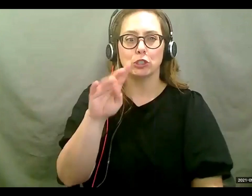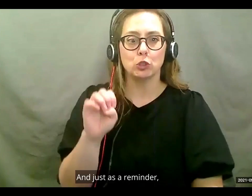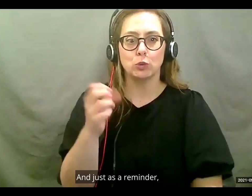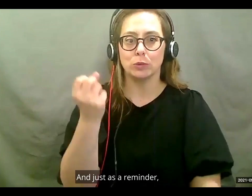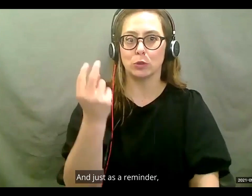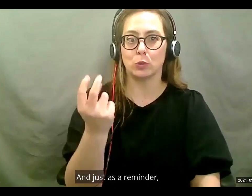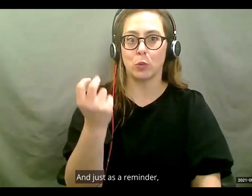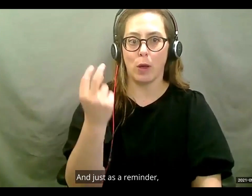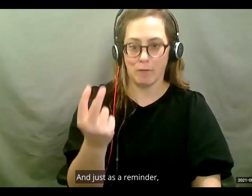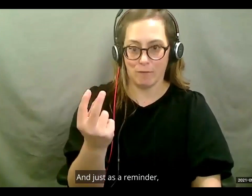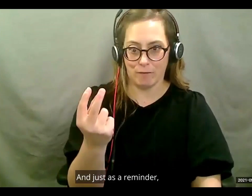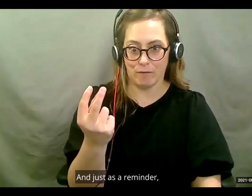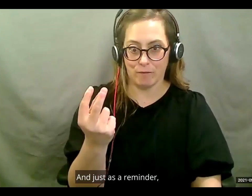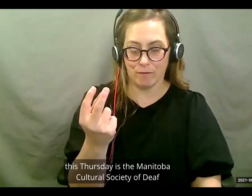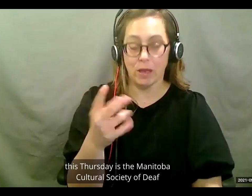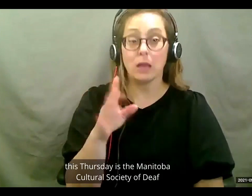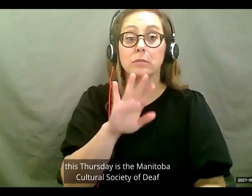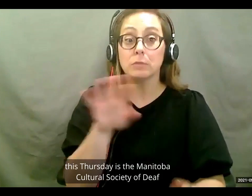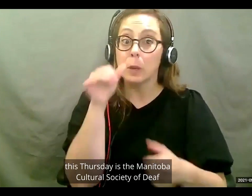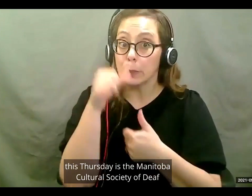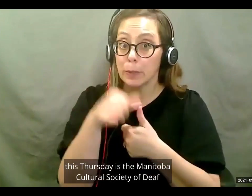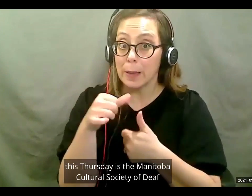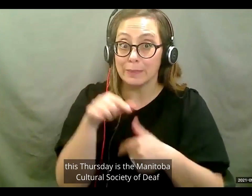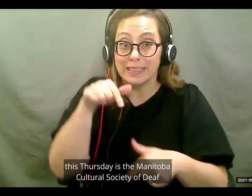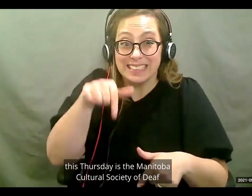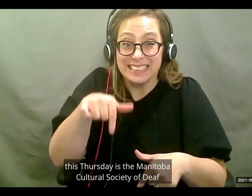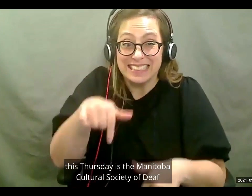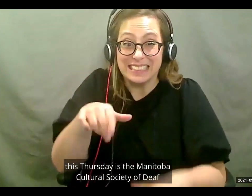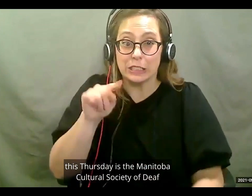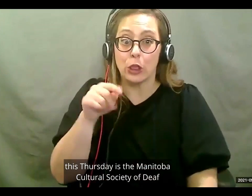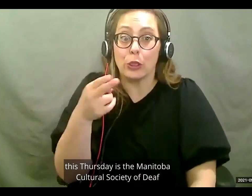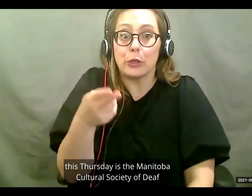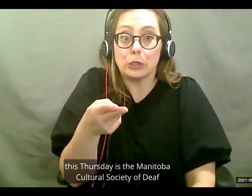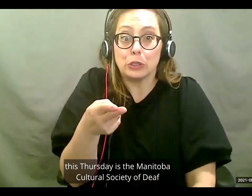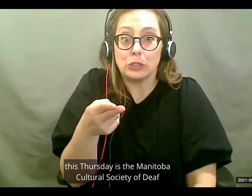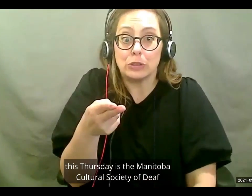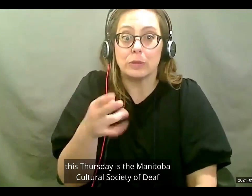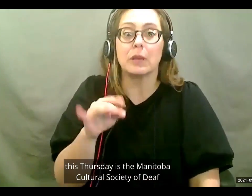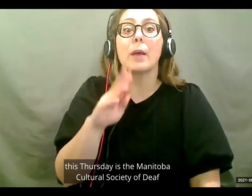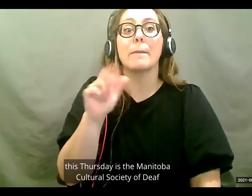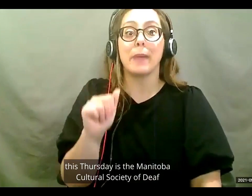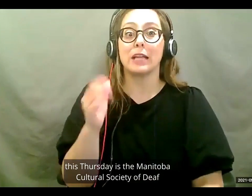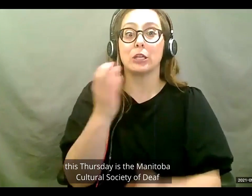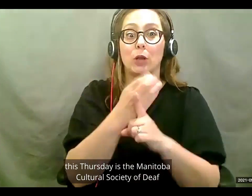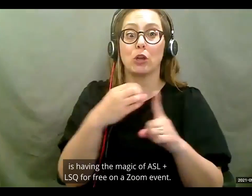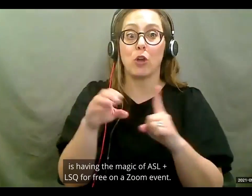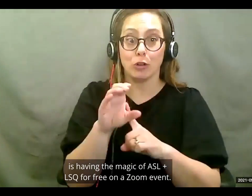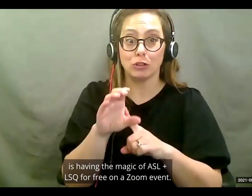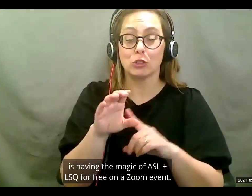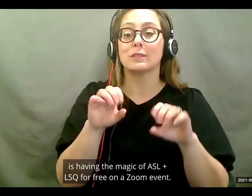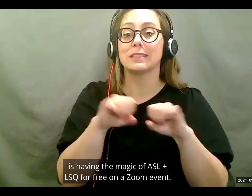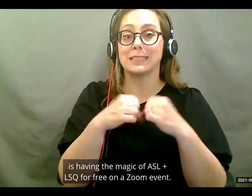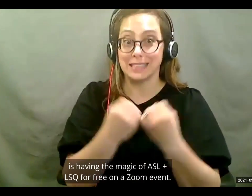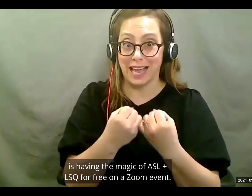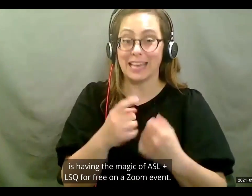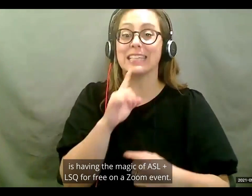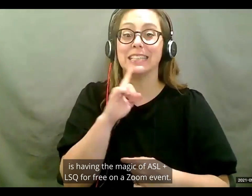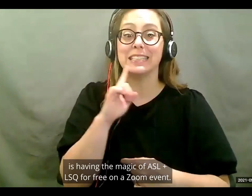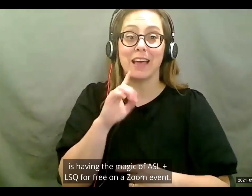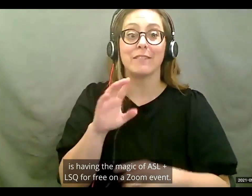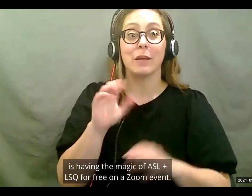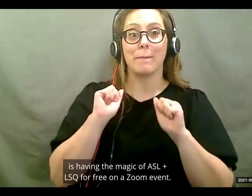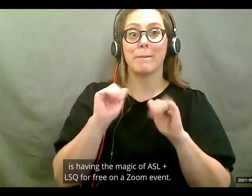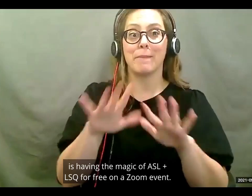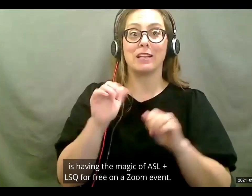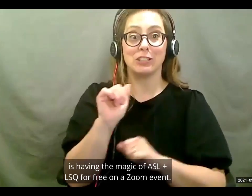12th. And just as a reminder, this Thursday is the Manitoba Culture Society of the Deaf is having the magic of